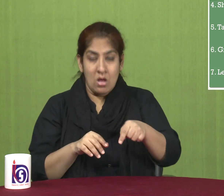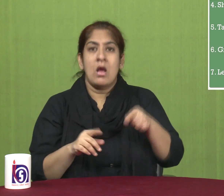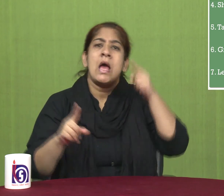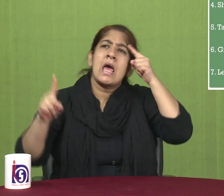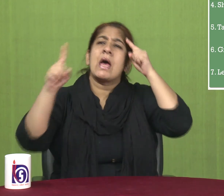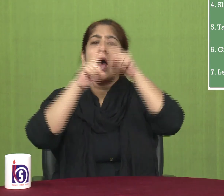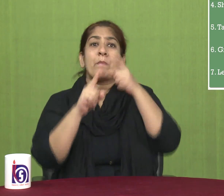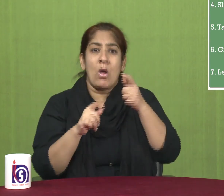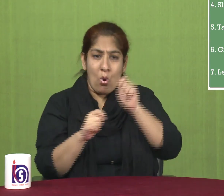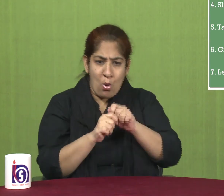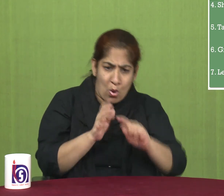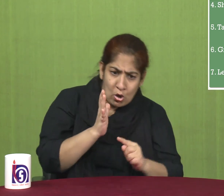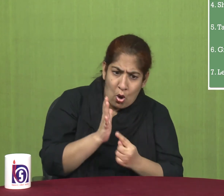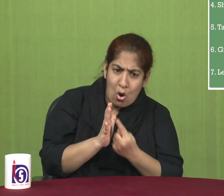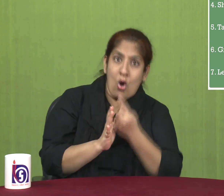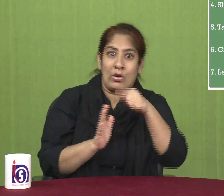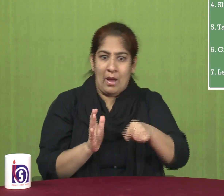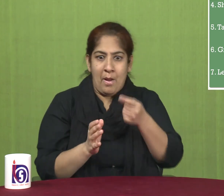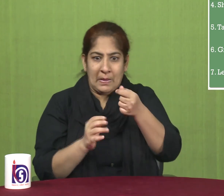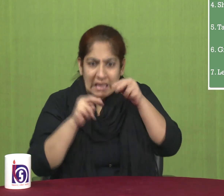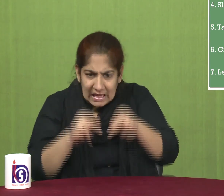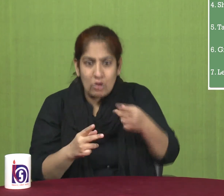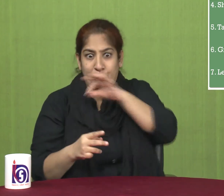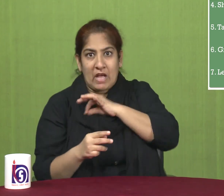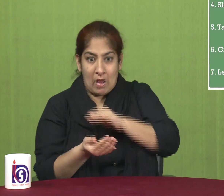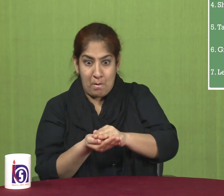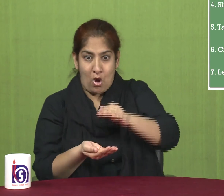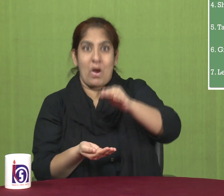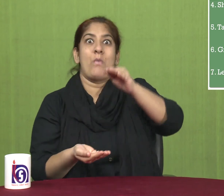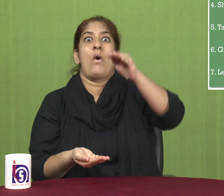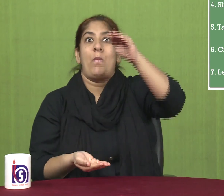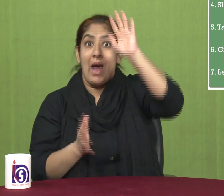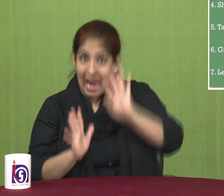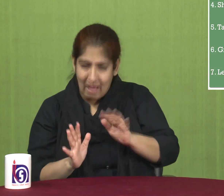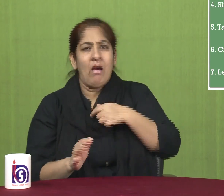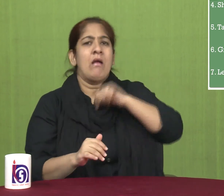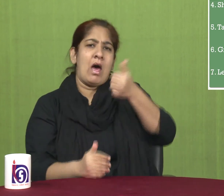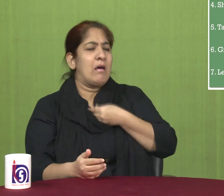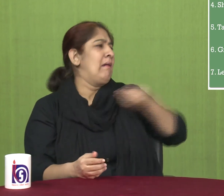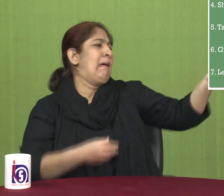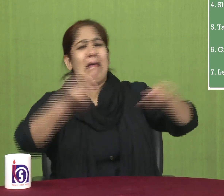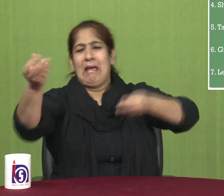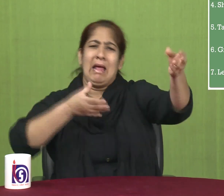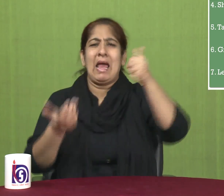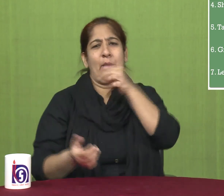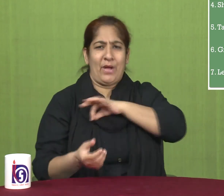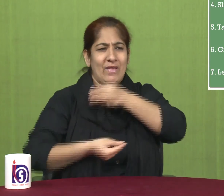Sixth point explains about the growth aim. If we have the goal